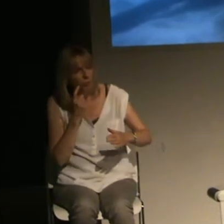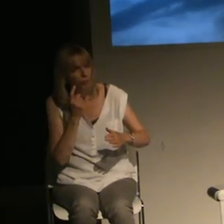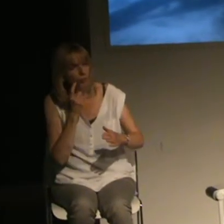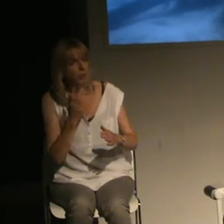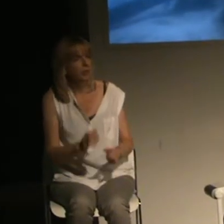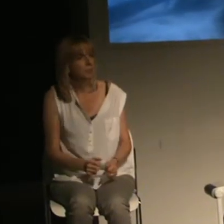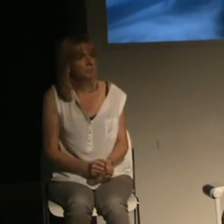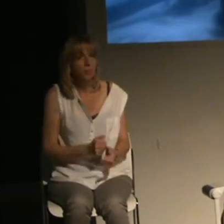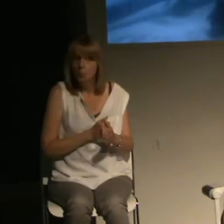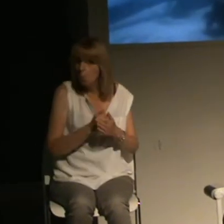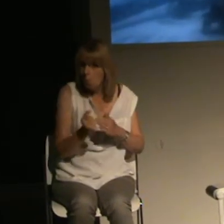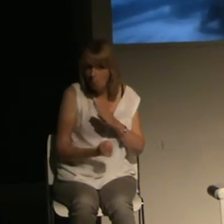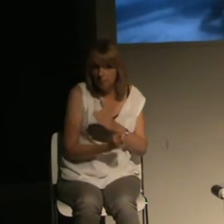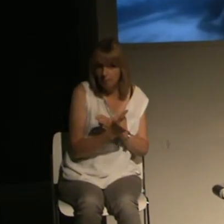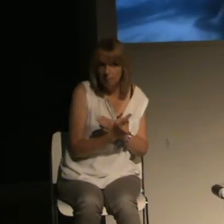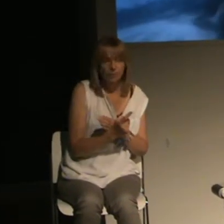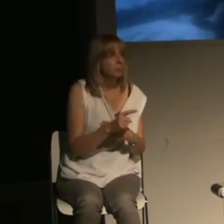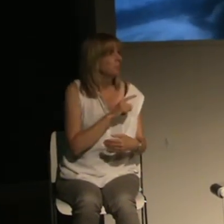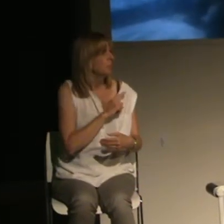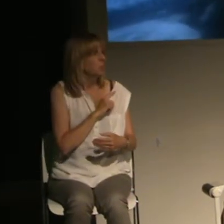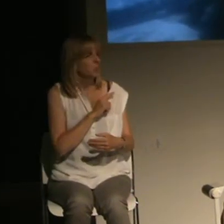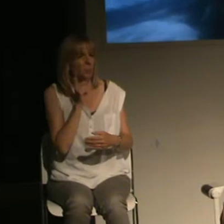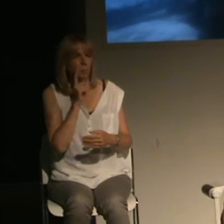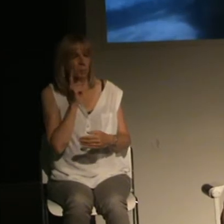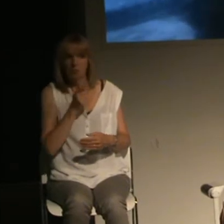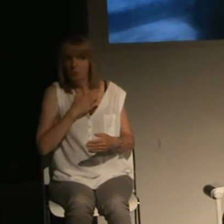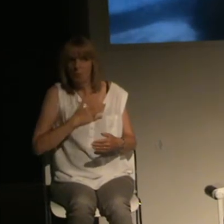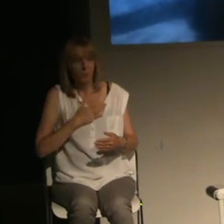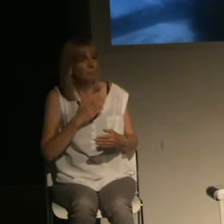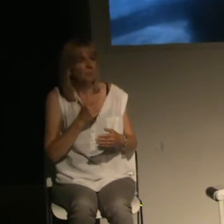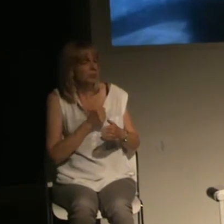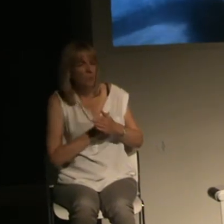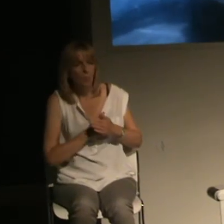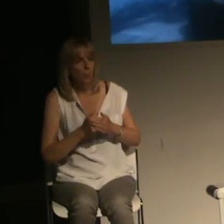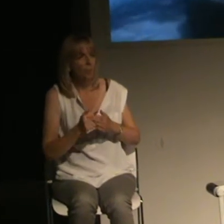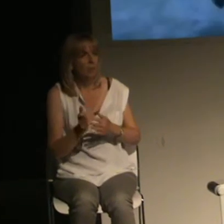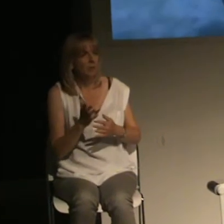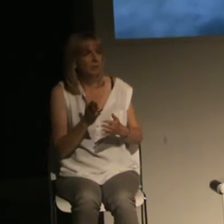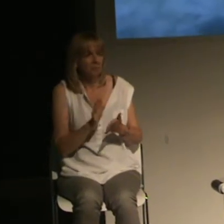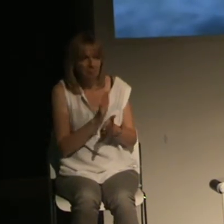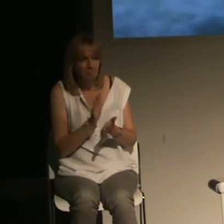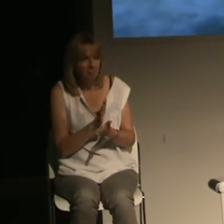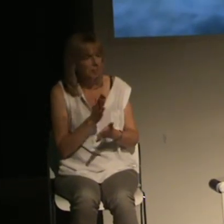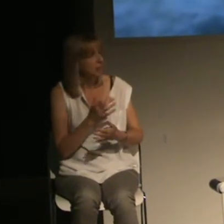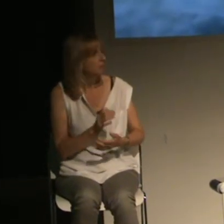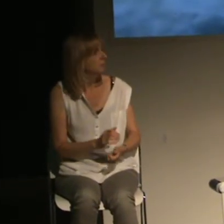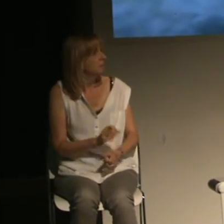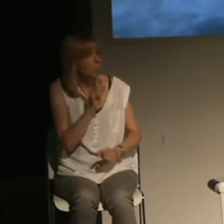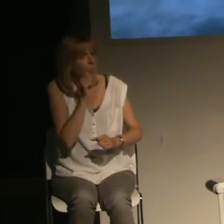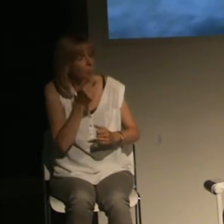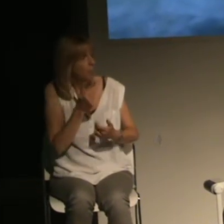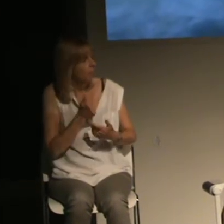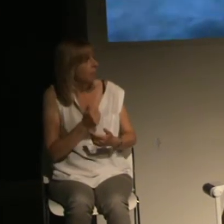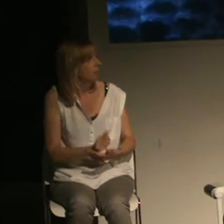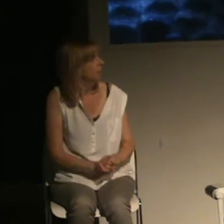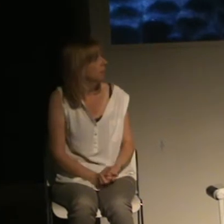crocodile courting, because the female isn't always very willing. But here they're behaving very, very gently.